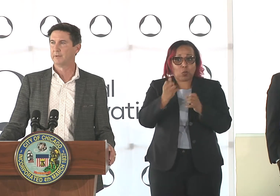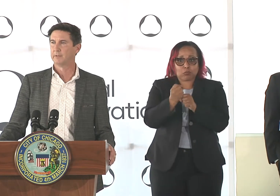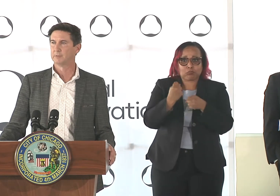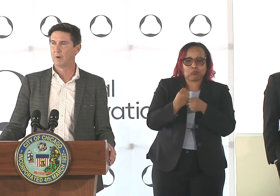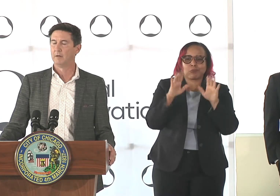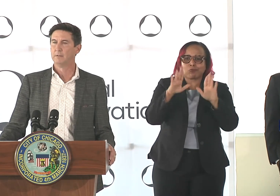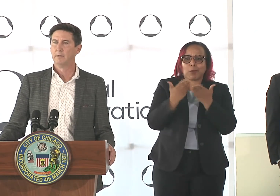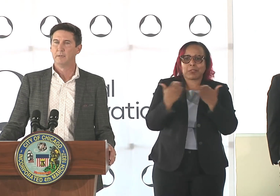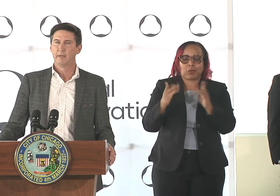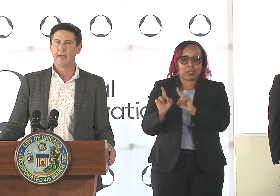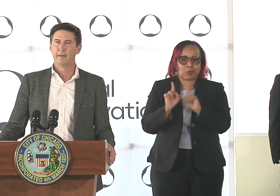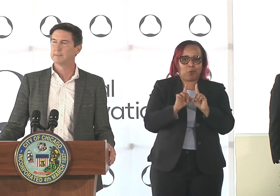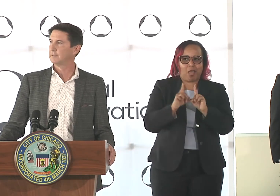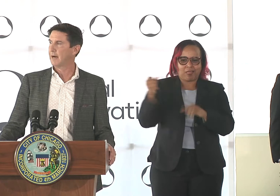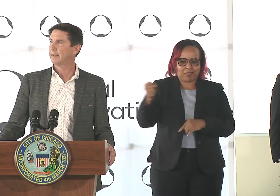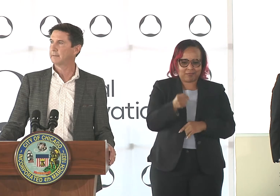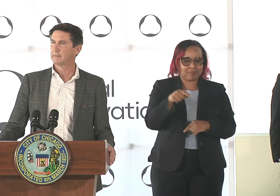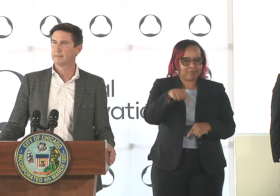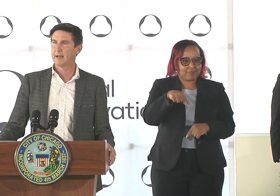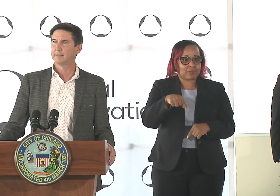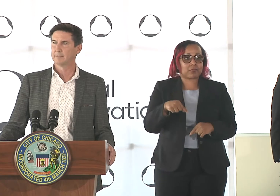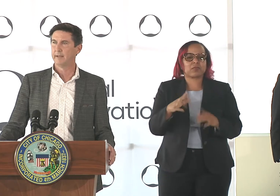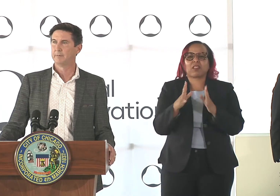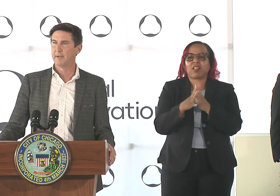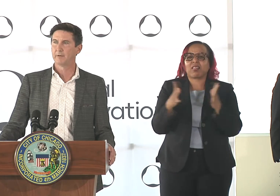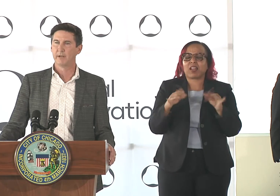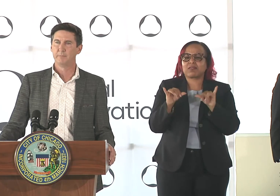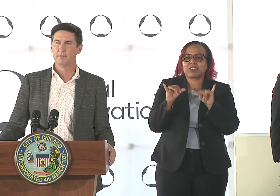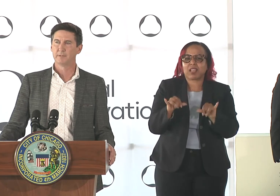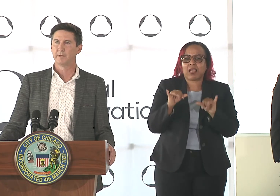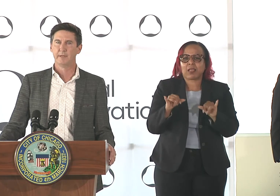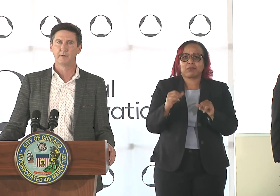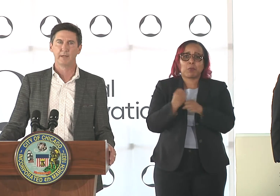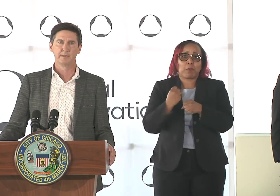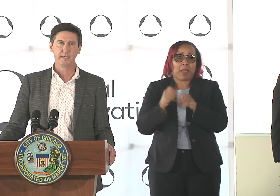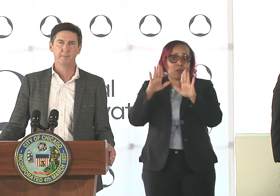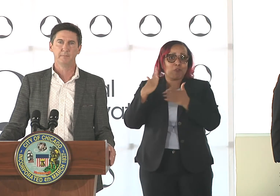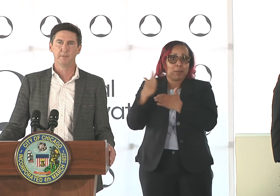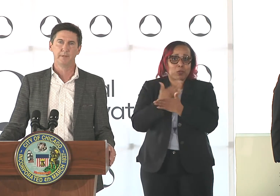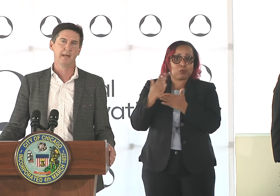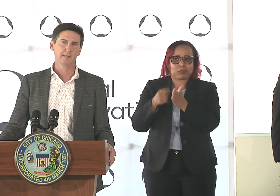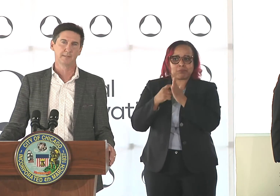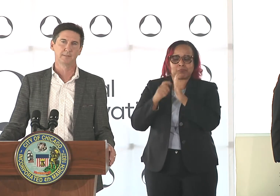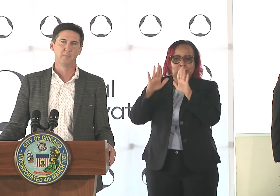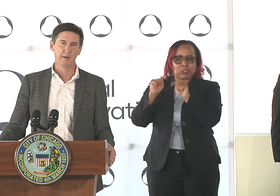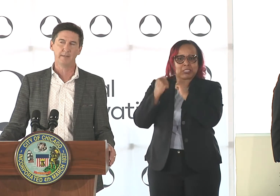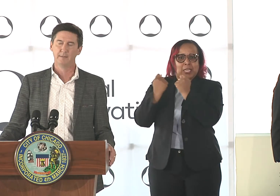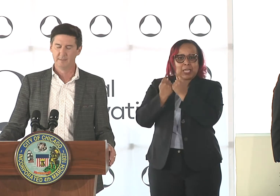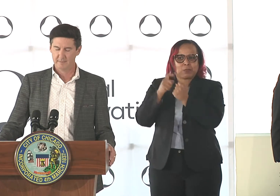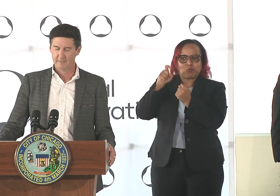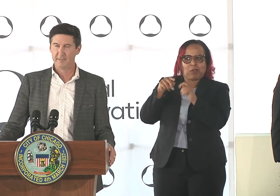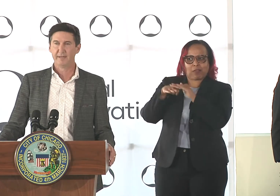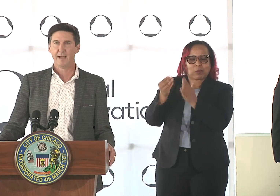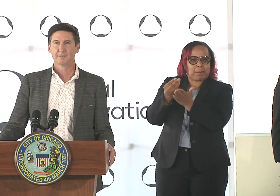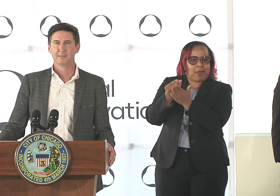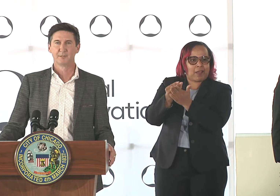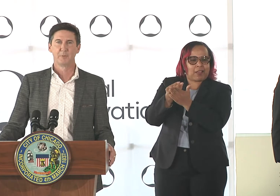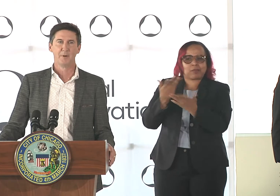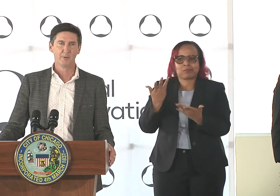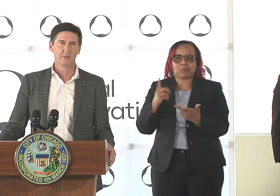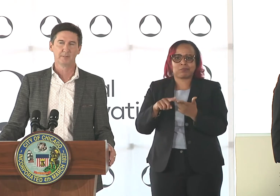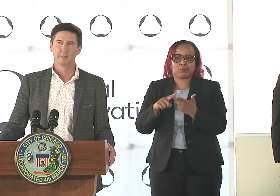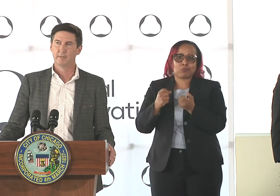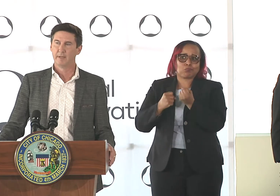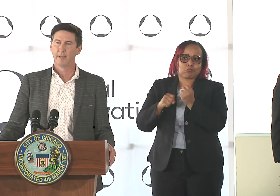great material as well. And it's a lot of the same. To make great music, you need a great team, you need access to money, you need access